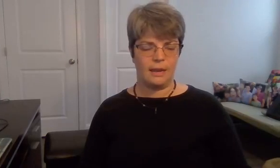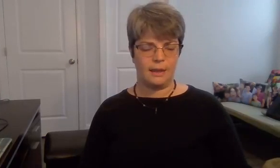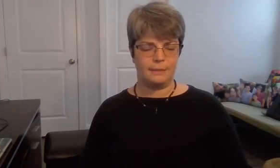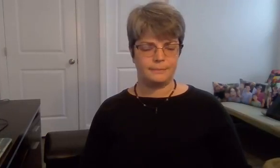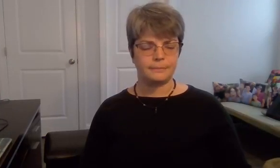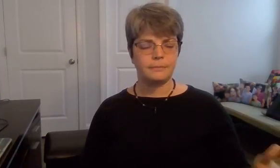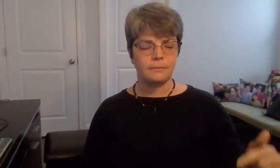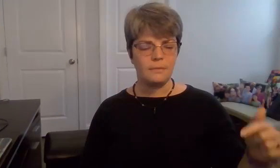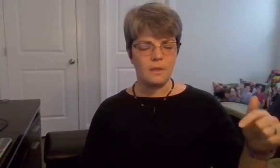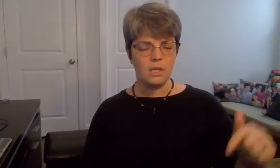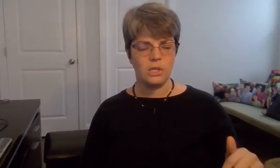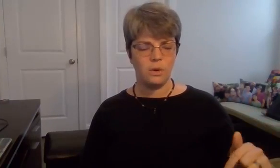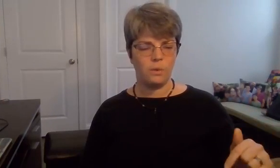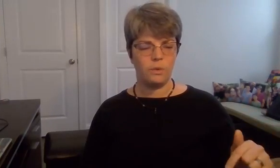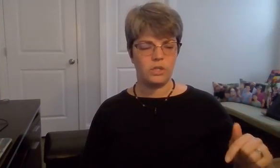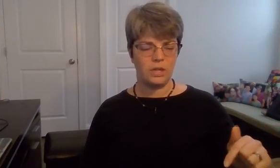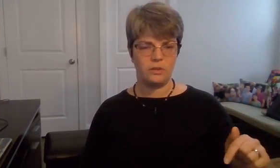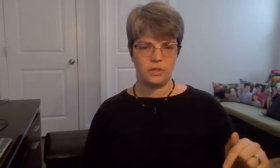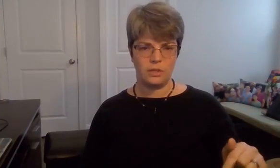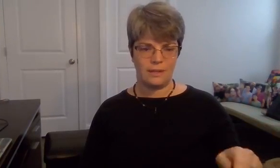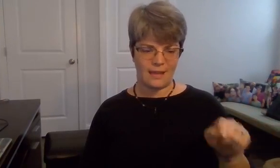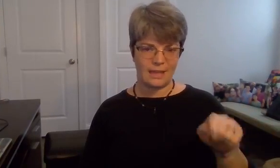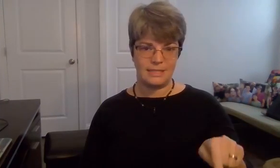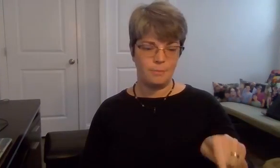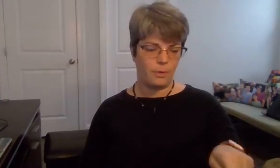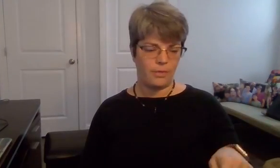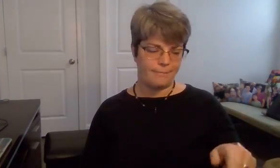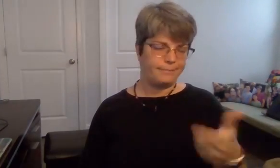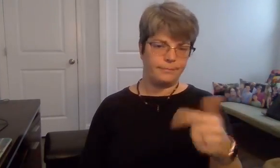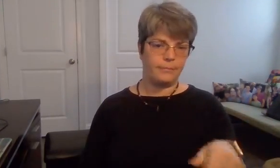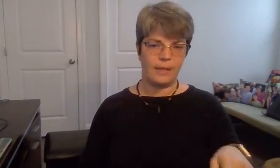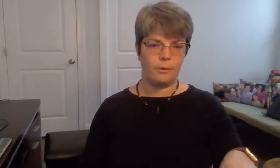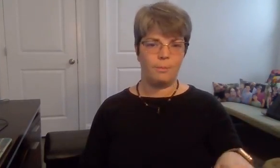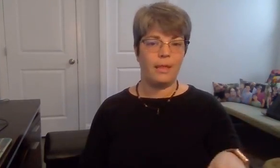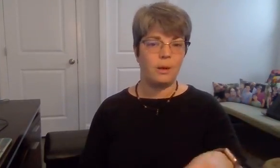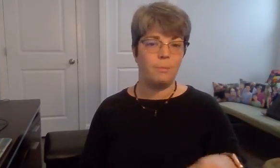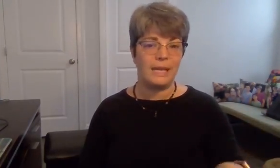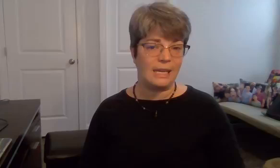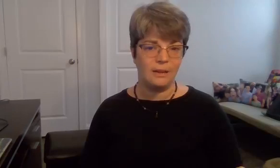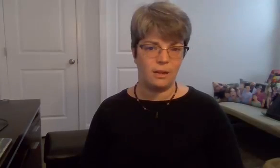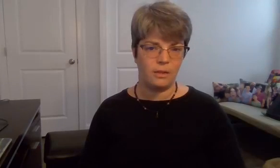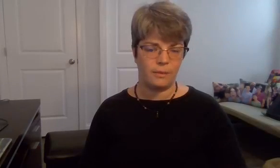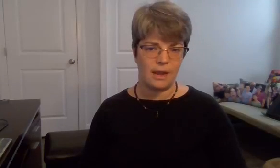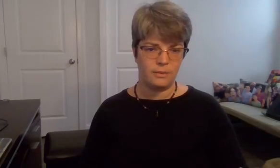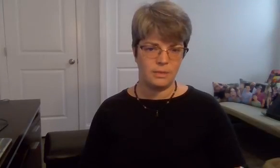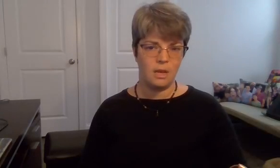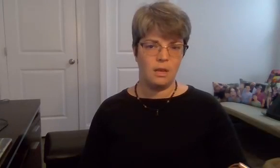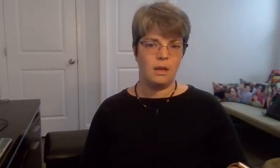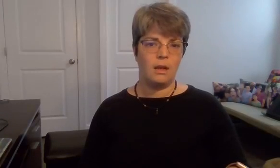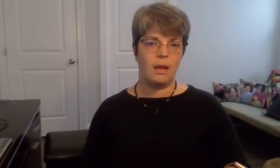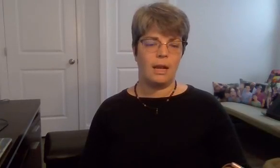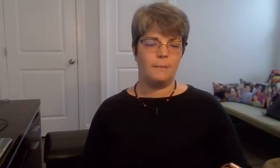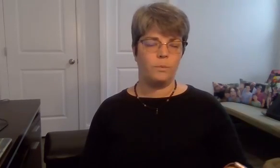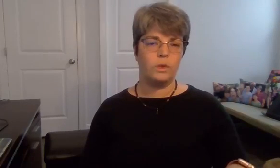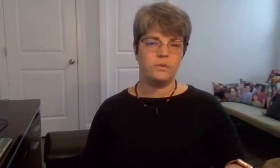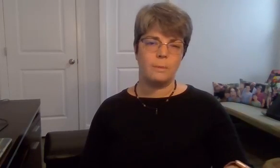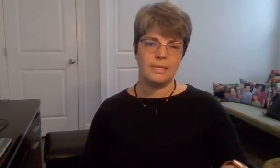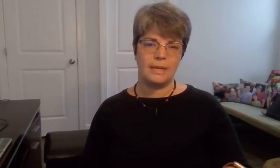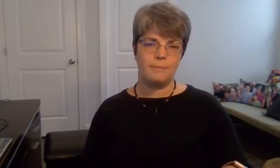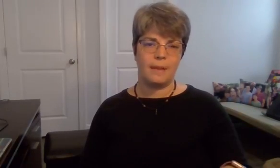And so she understood that symbol, that letter B on the ground, was represented by